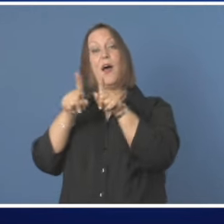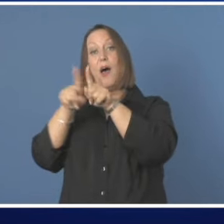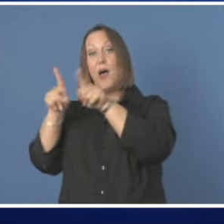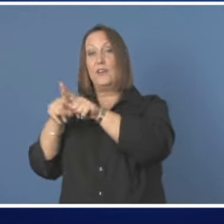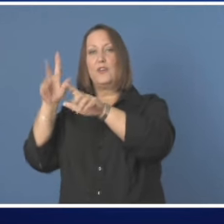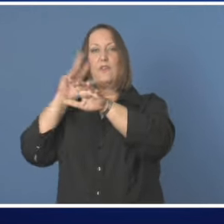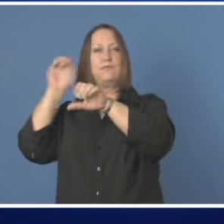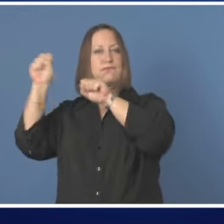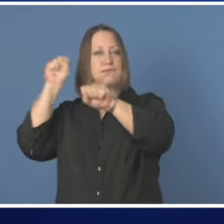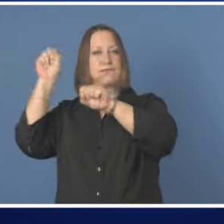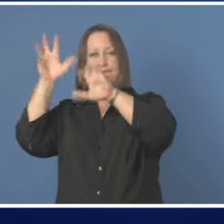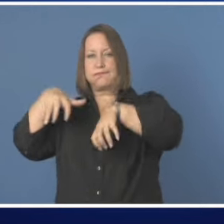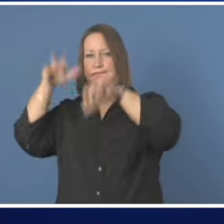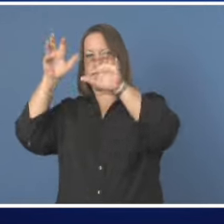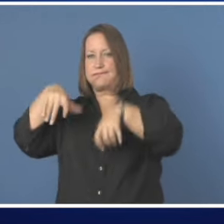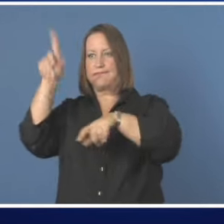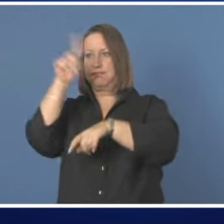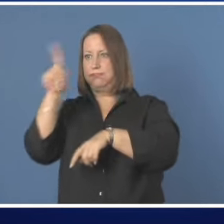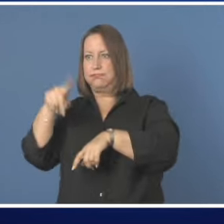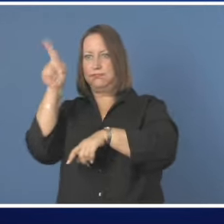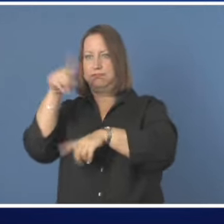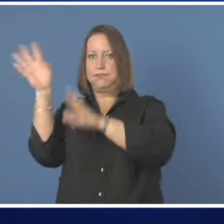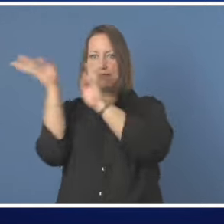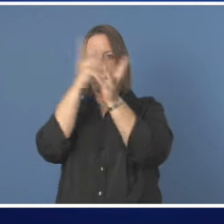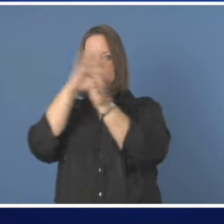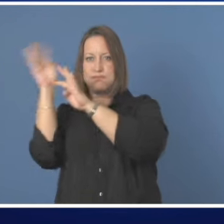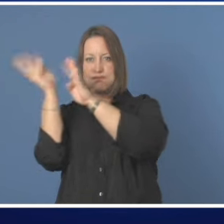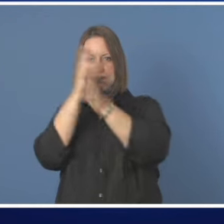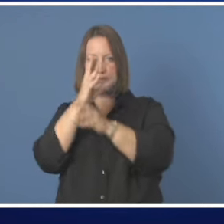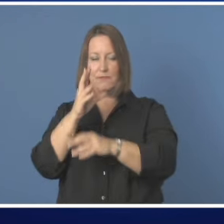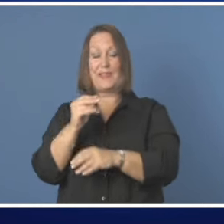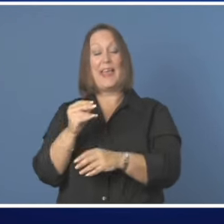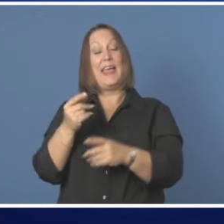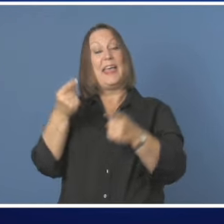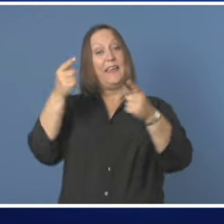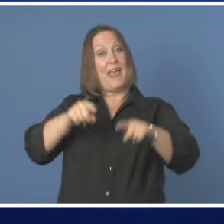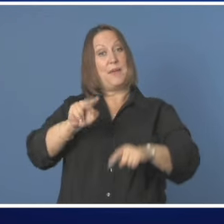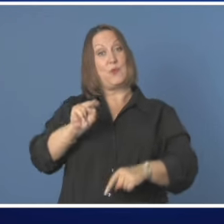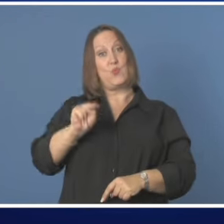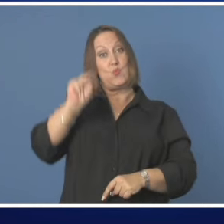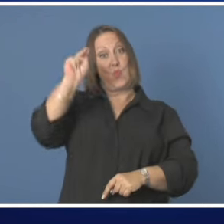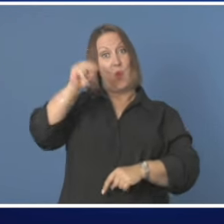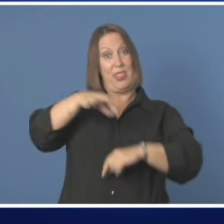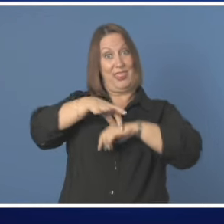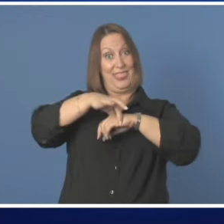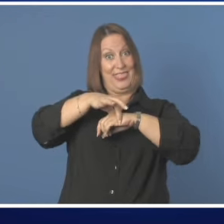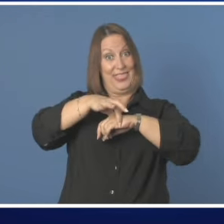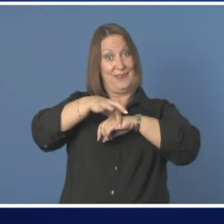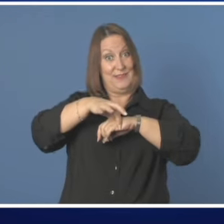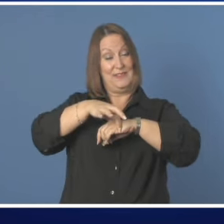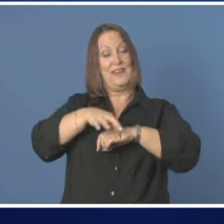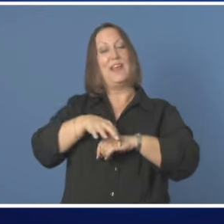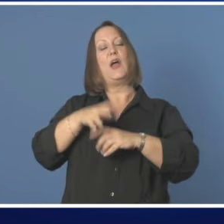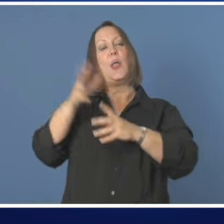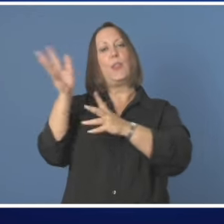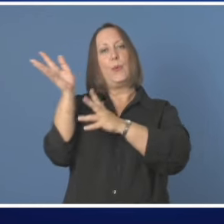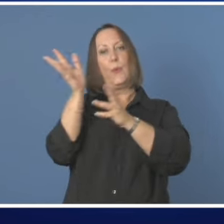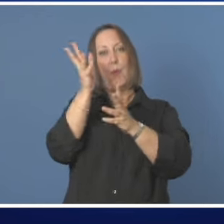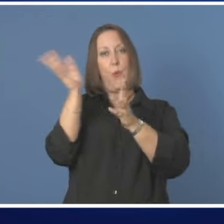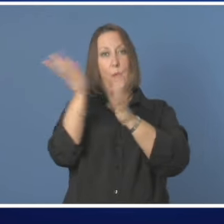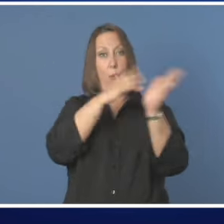A typical cyclone is accompanied by thunderstorms, and in the northern hemisphere,